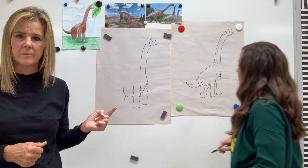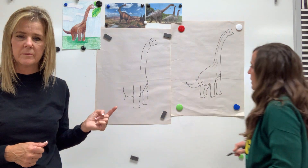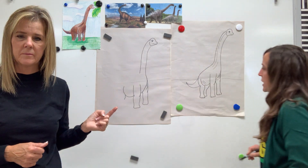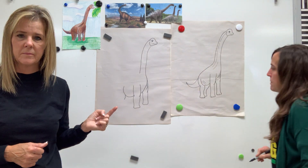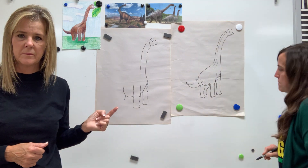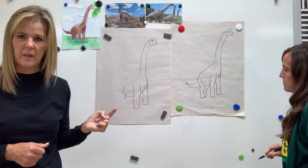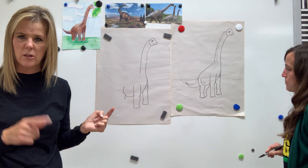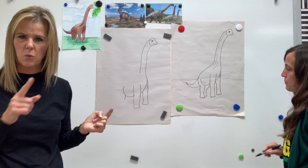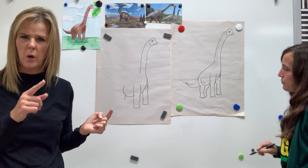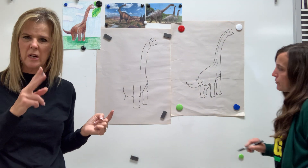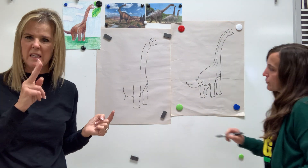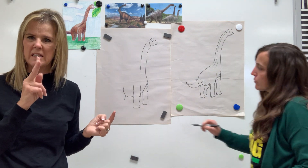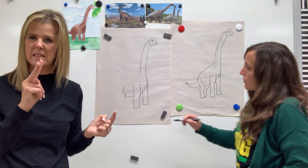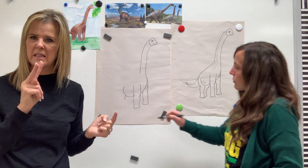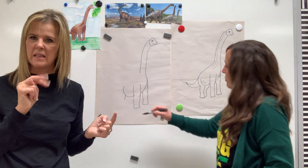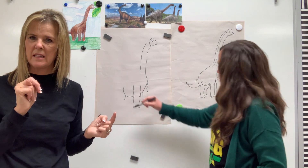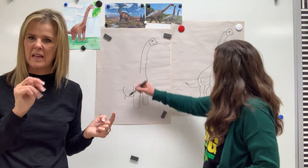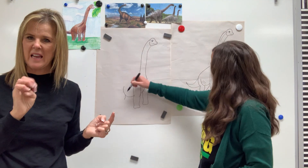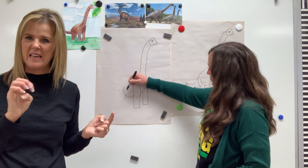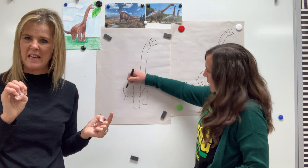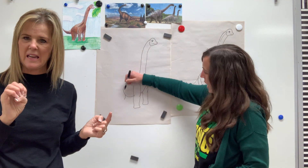knee would be.